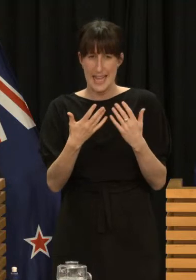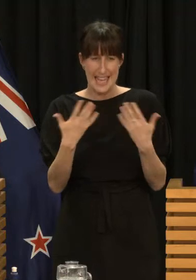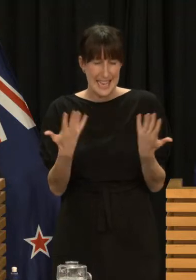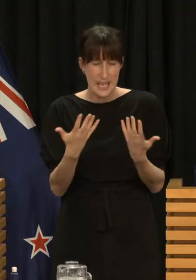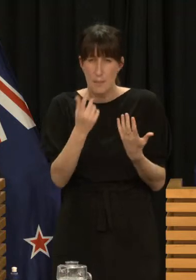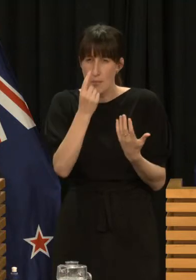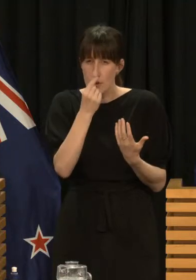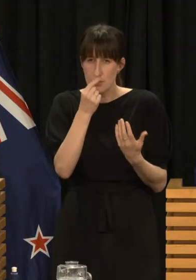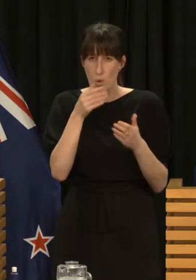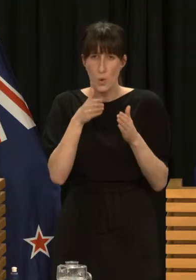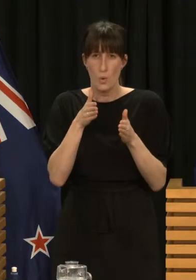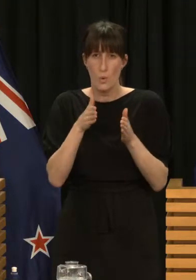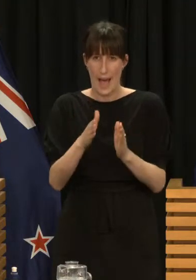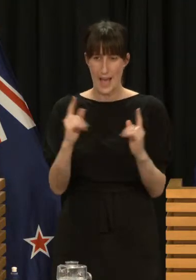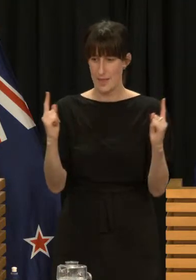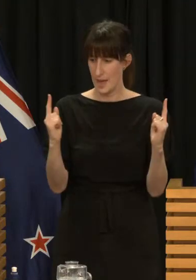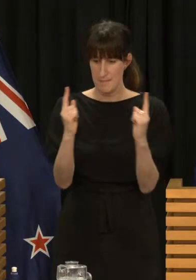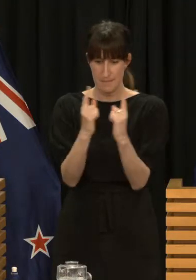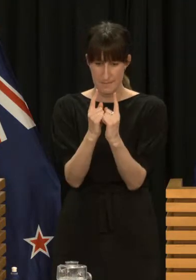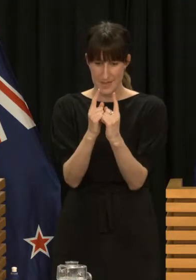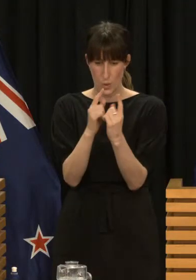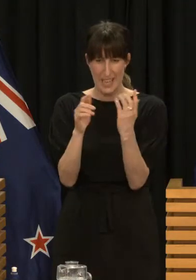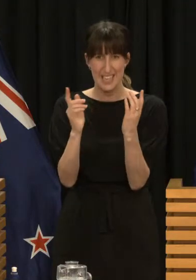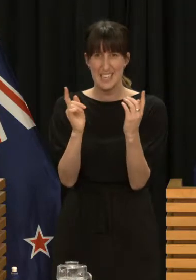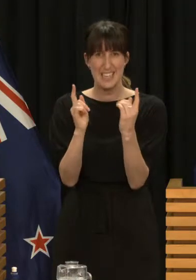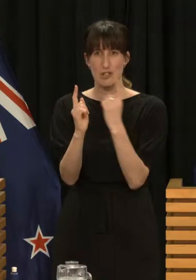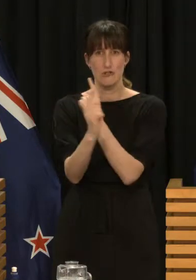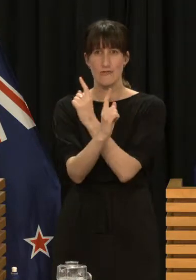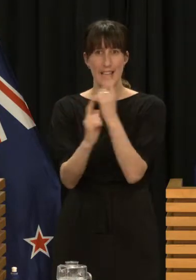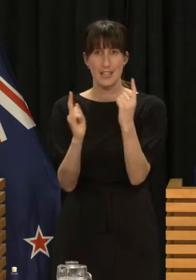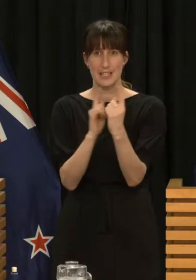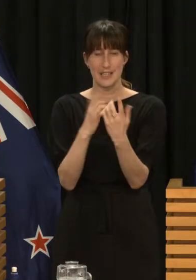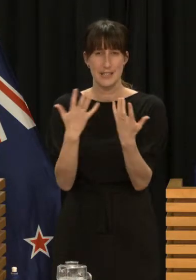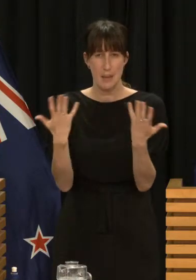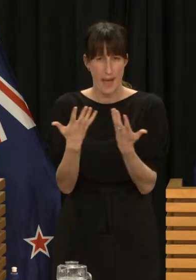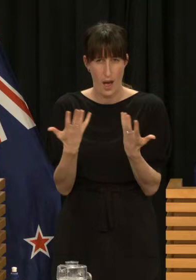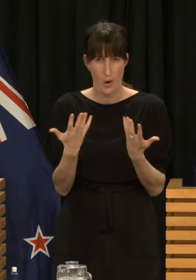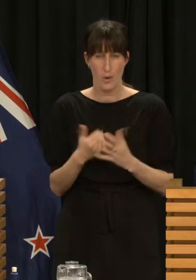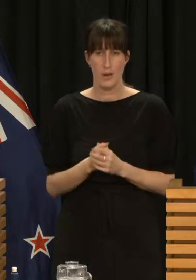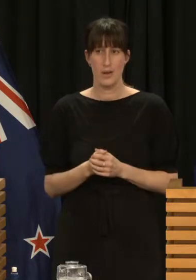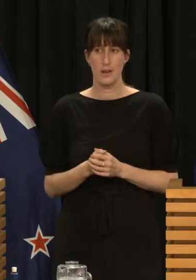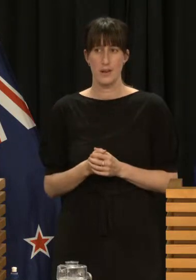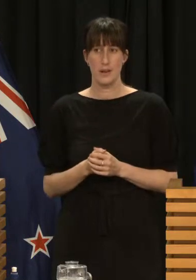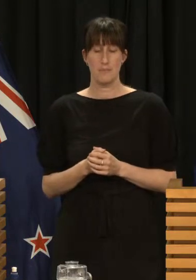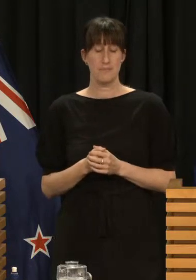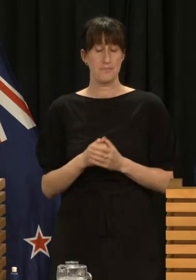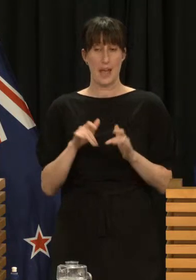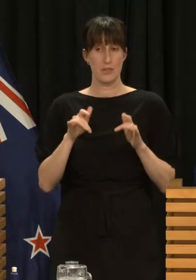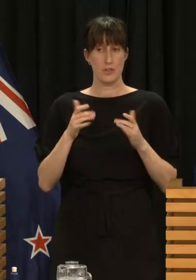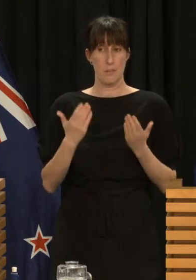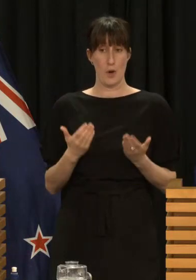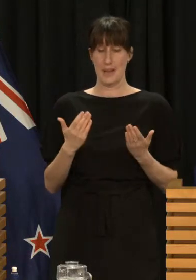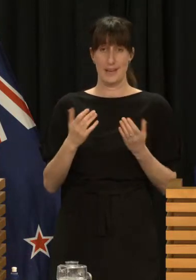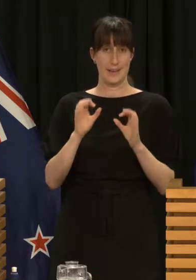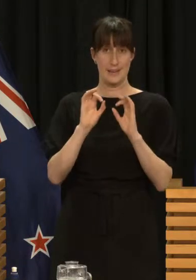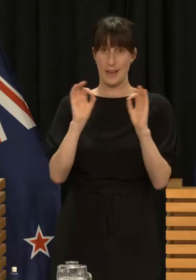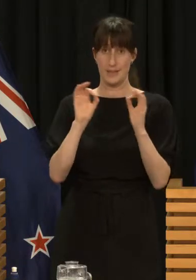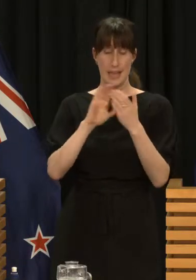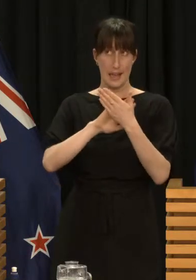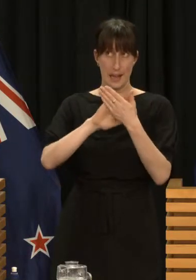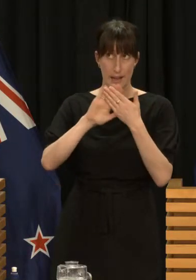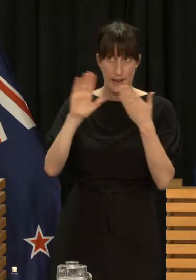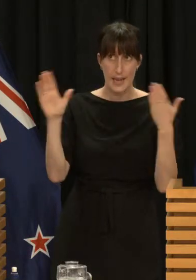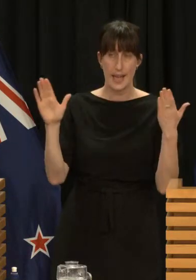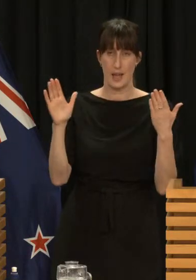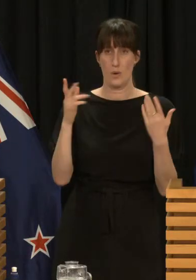and that's a current active line of investigation. There is nothing obvious as yet, other than that